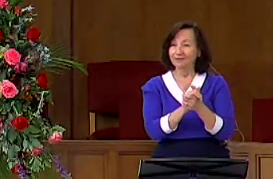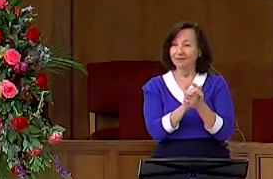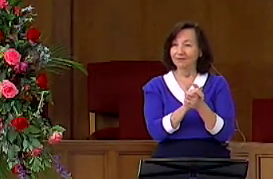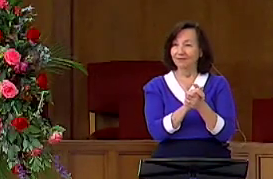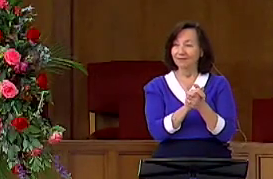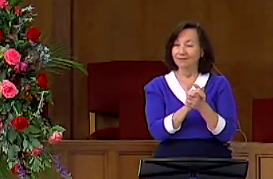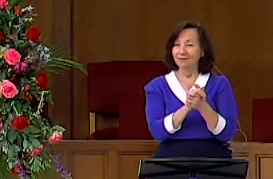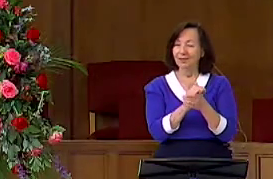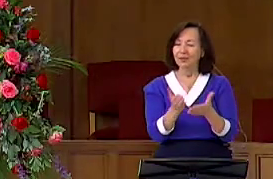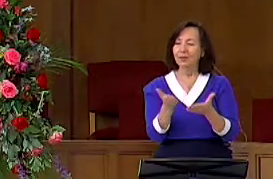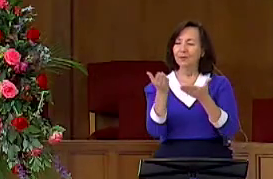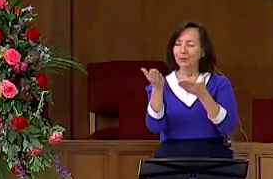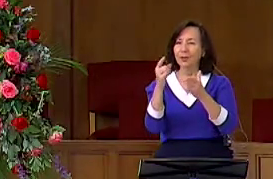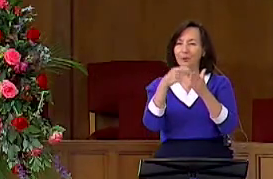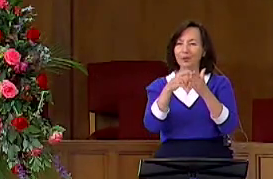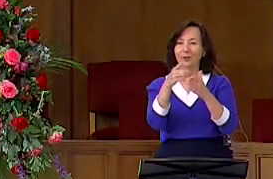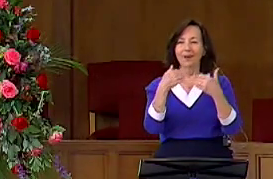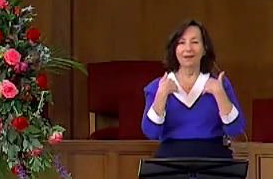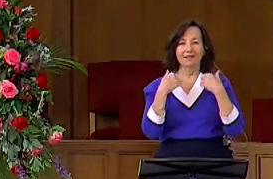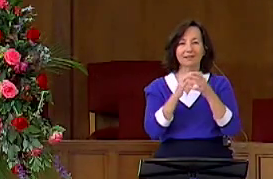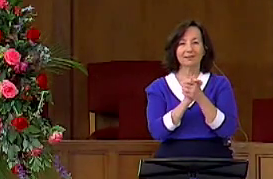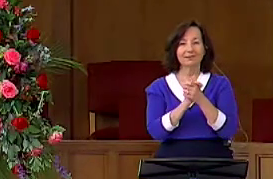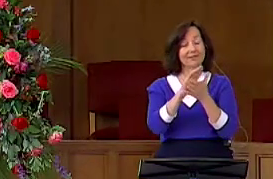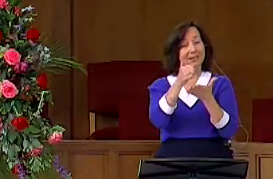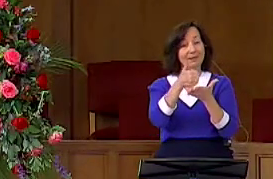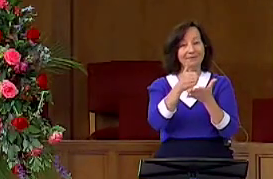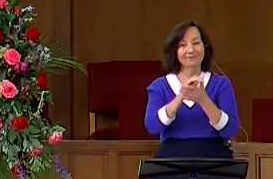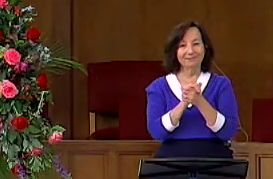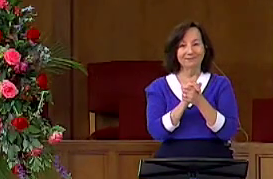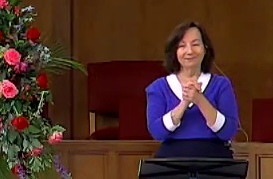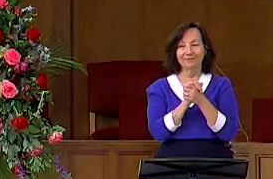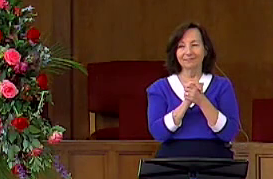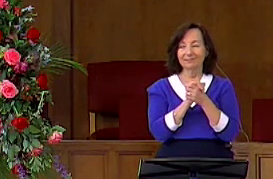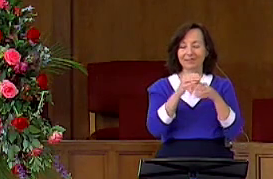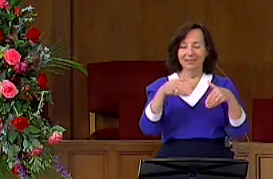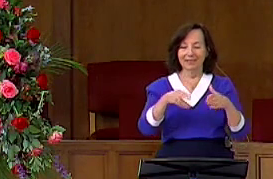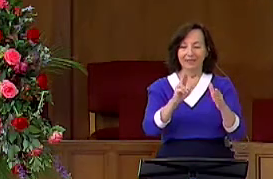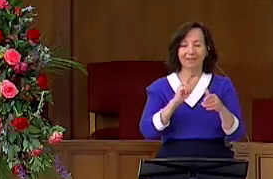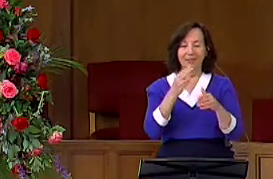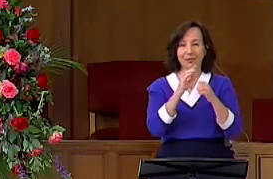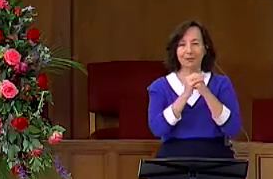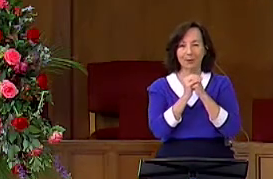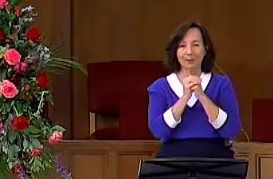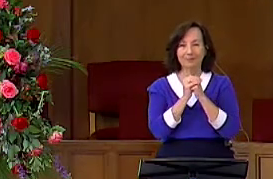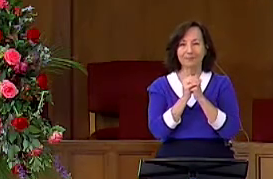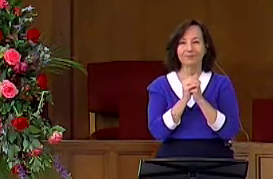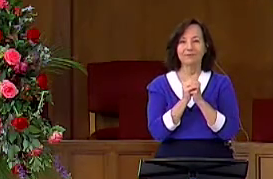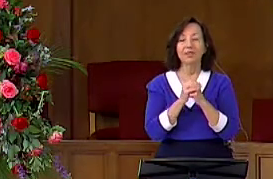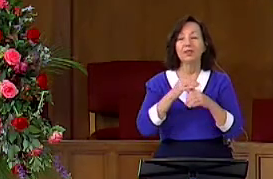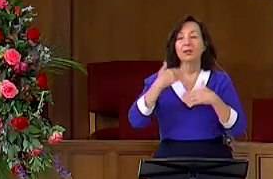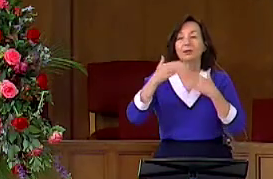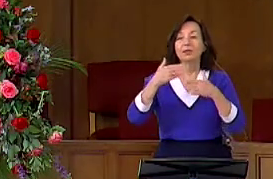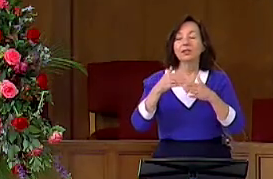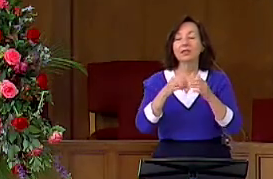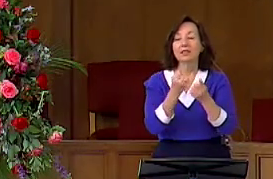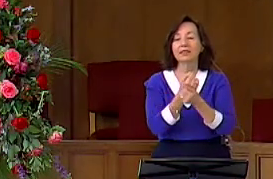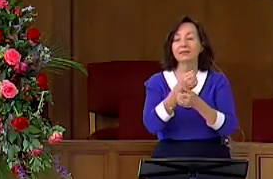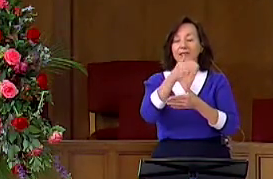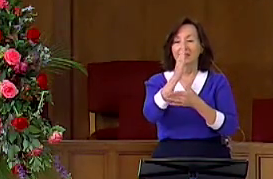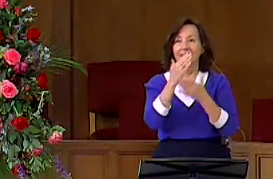So bring what you have. Amen? Let us pray. Gracious and loving God, we thank you so very